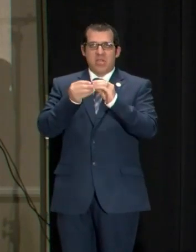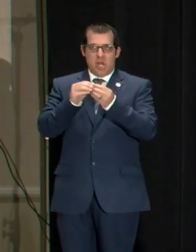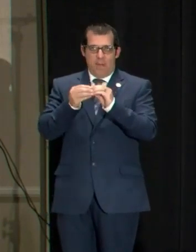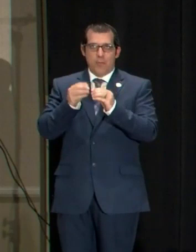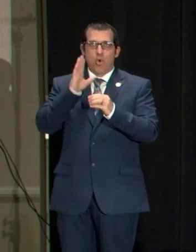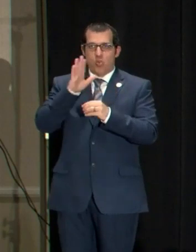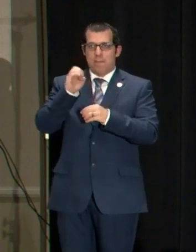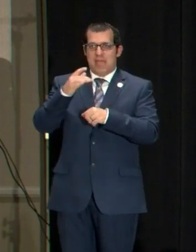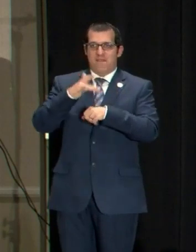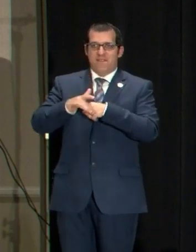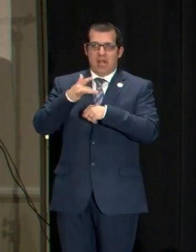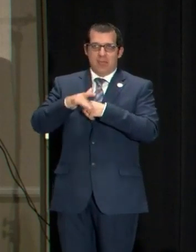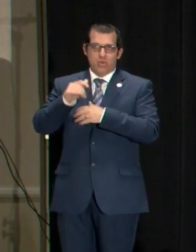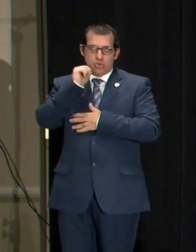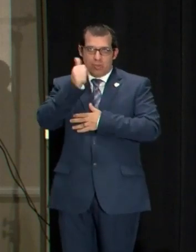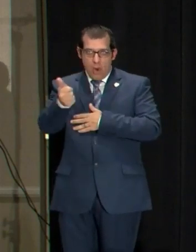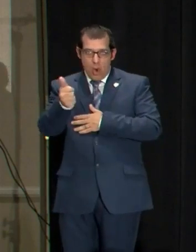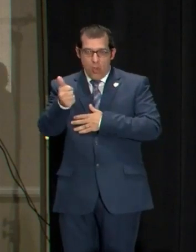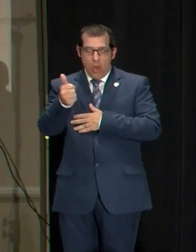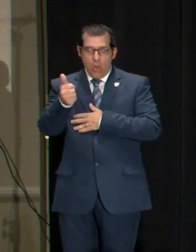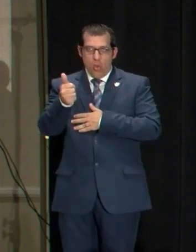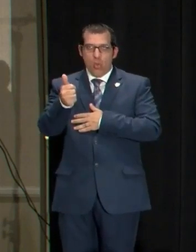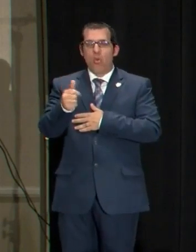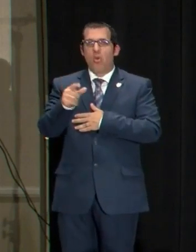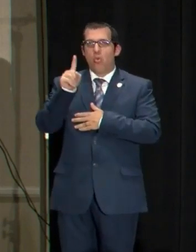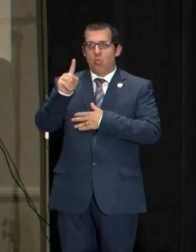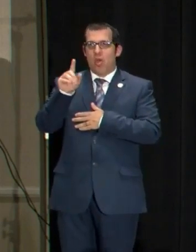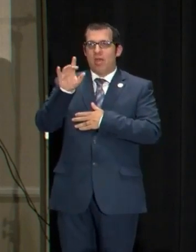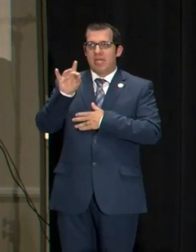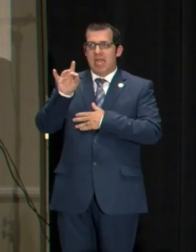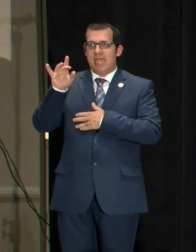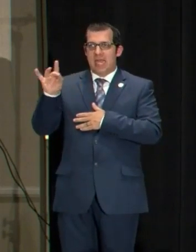be available tomorrow. That will be